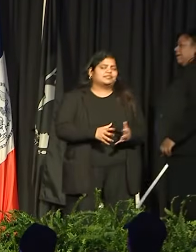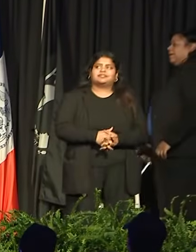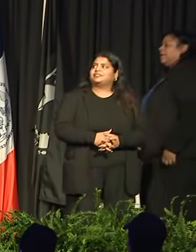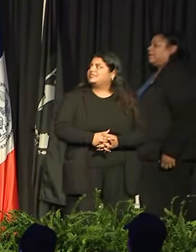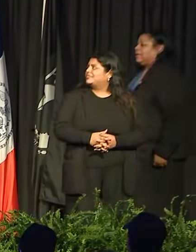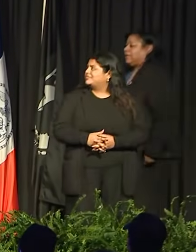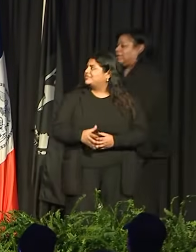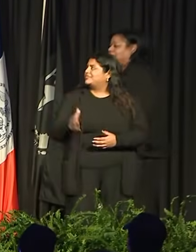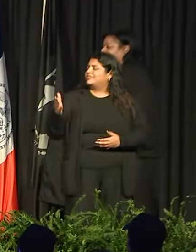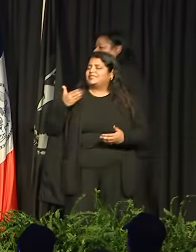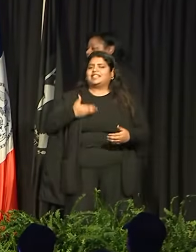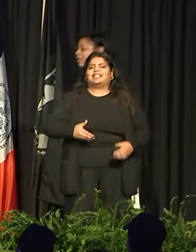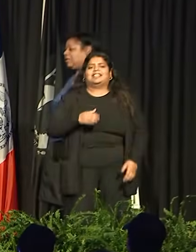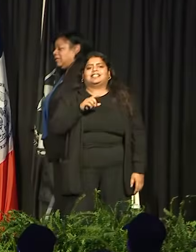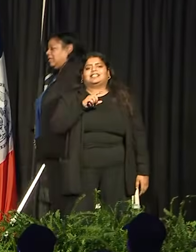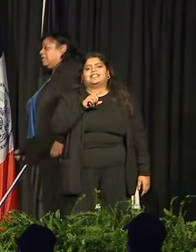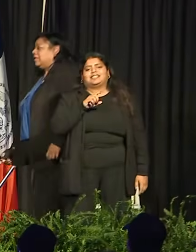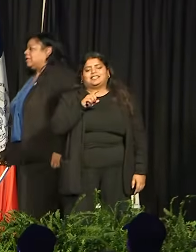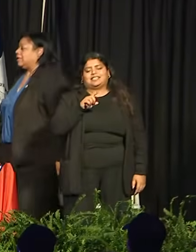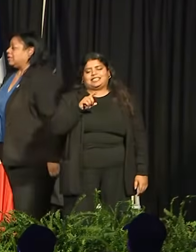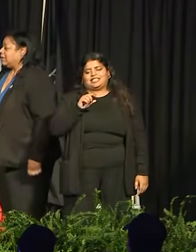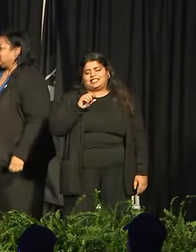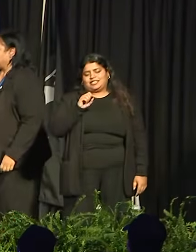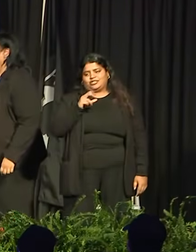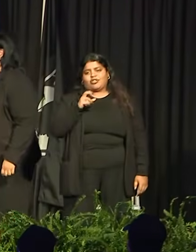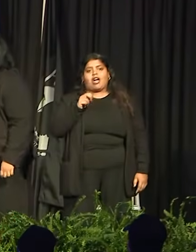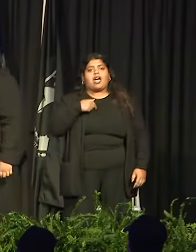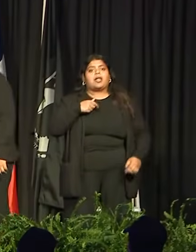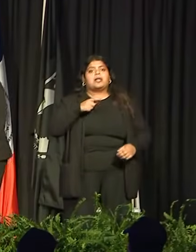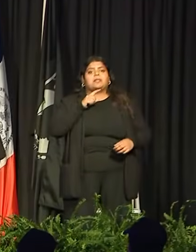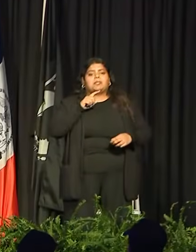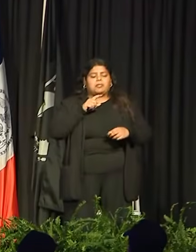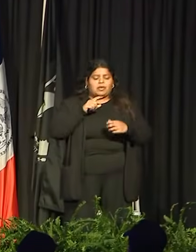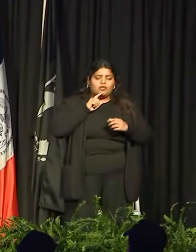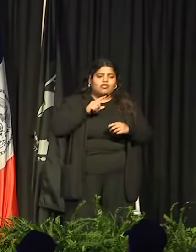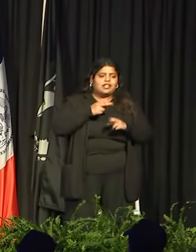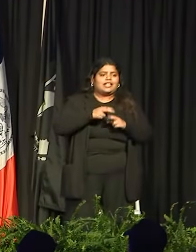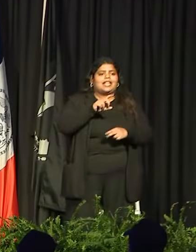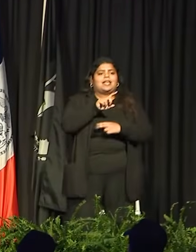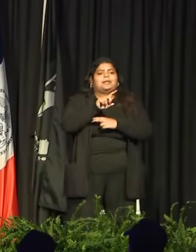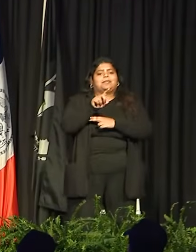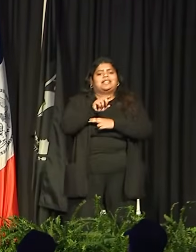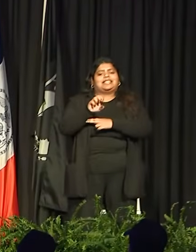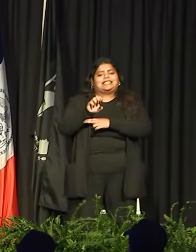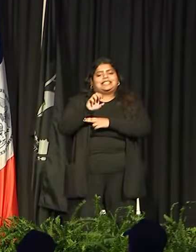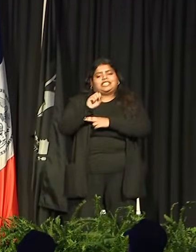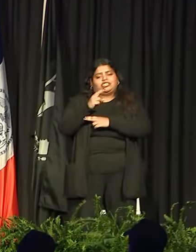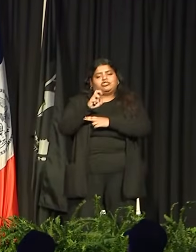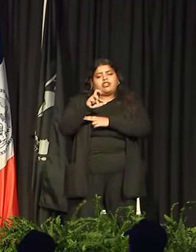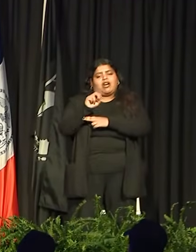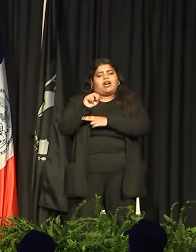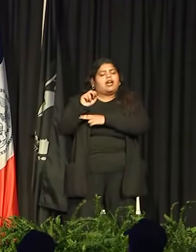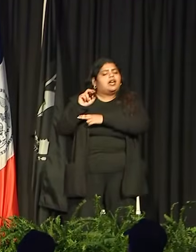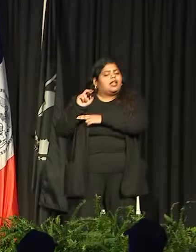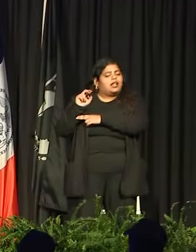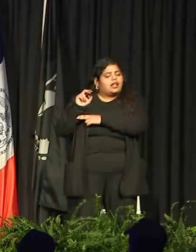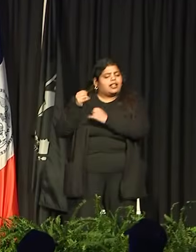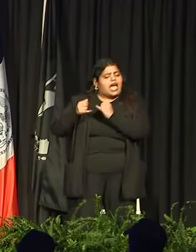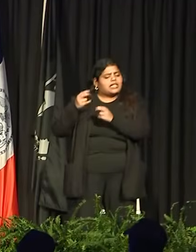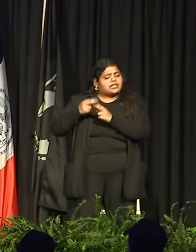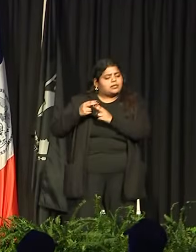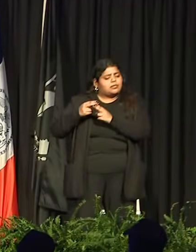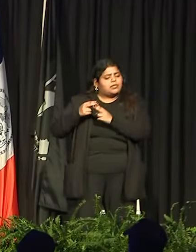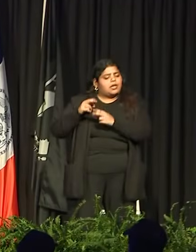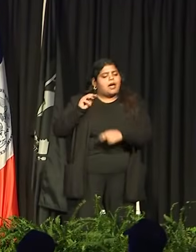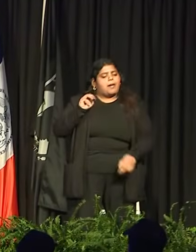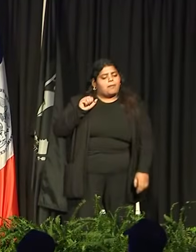I'm Zishan B. Thank you for having us. My legal name is Zishan Bhagawati, and I say that because, I'll say it again, my legal name is